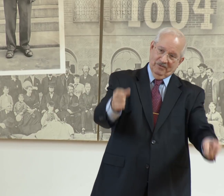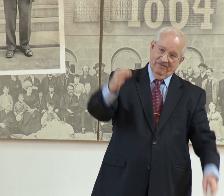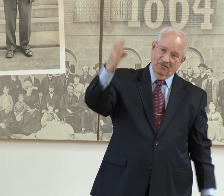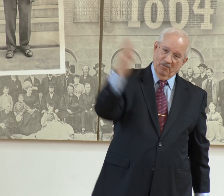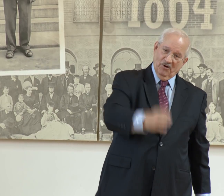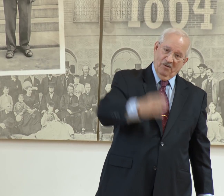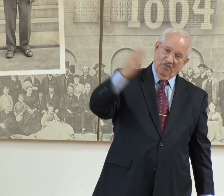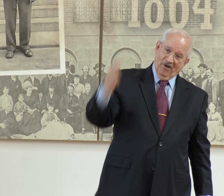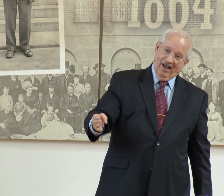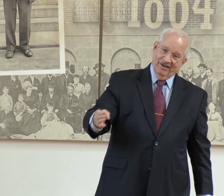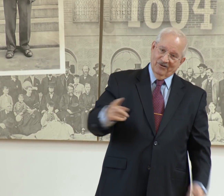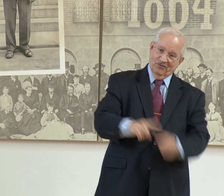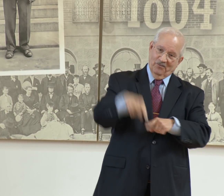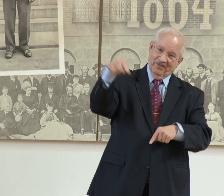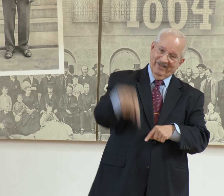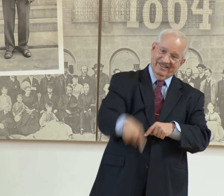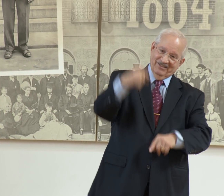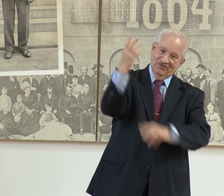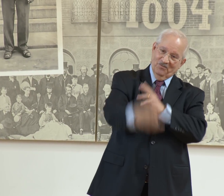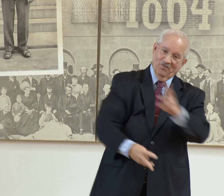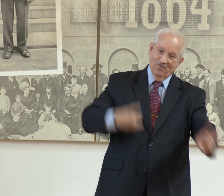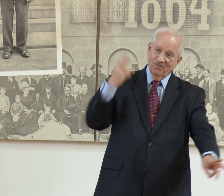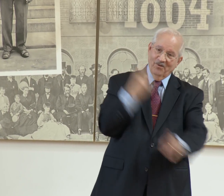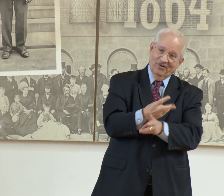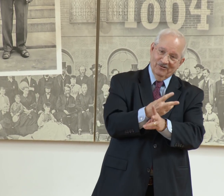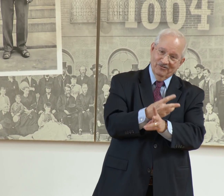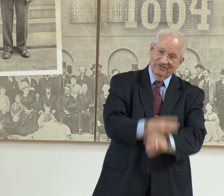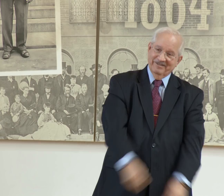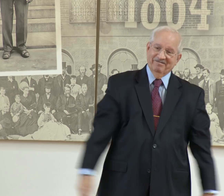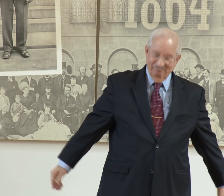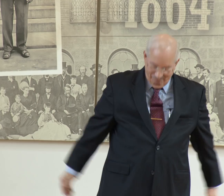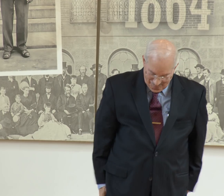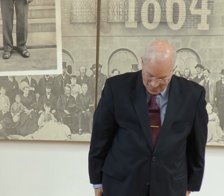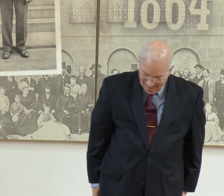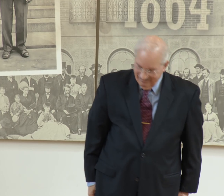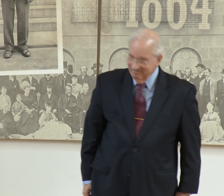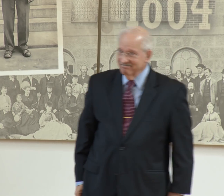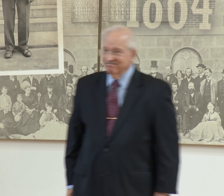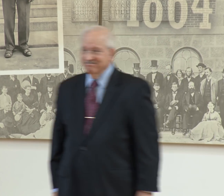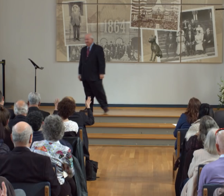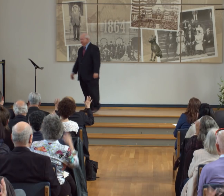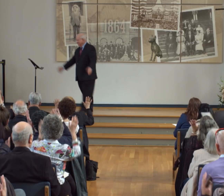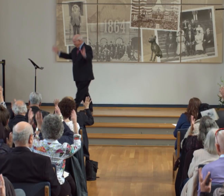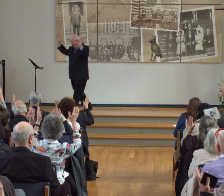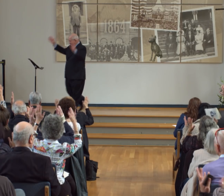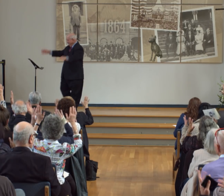remember. That is the contribution of Bernard Bragg to this world.